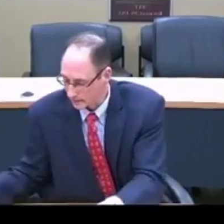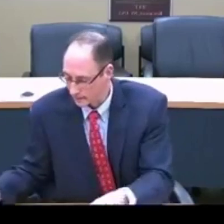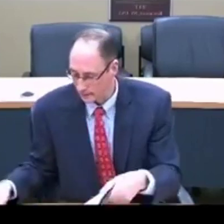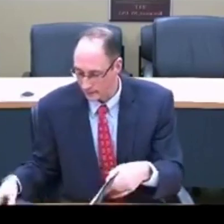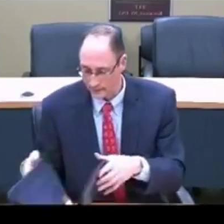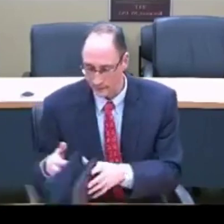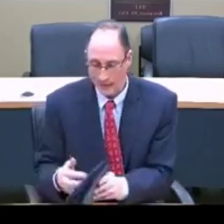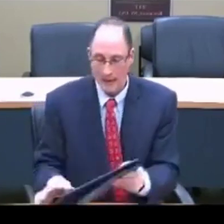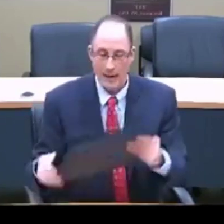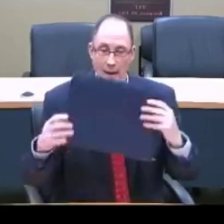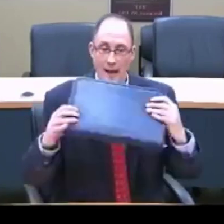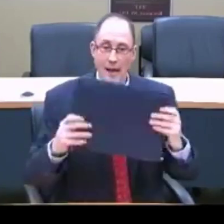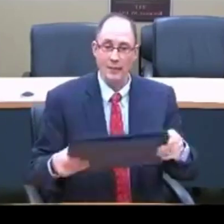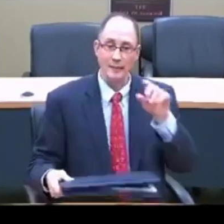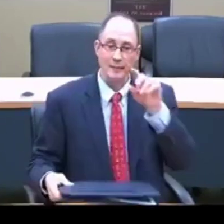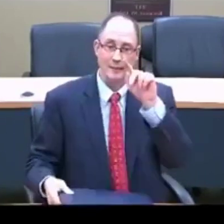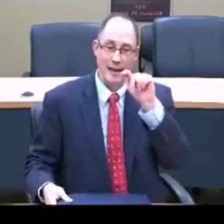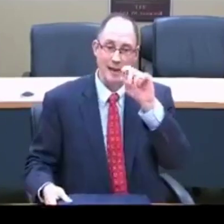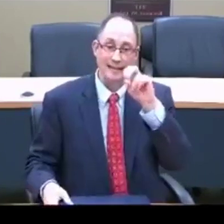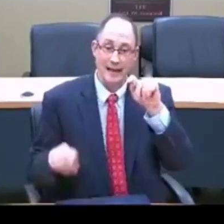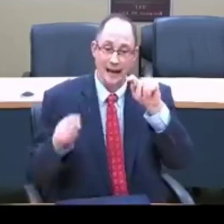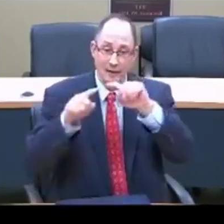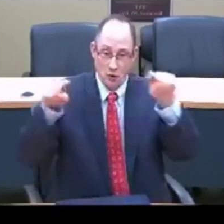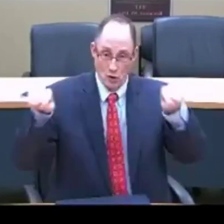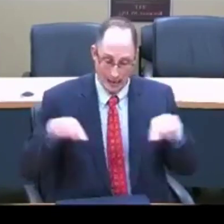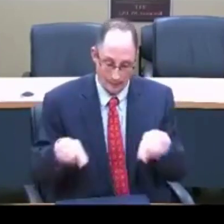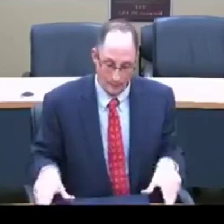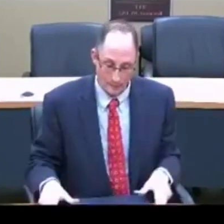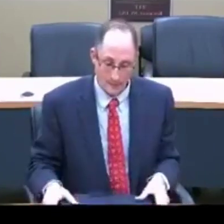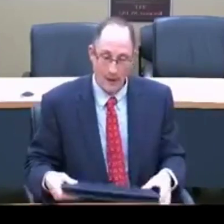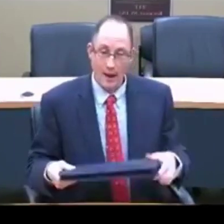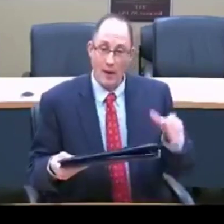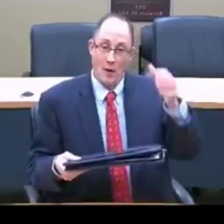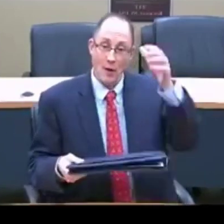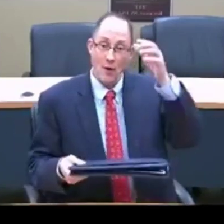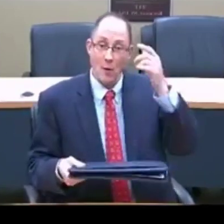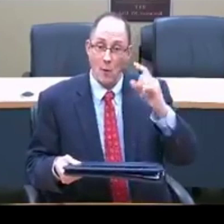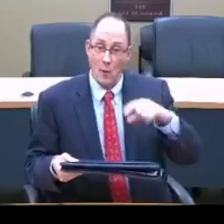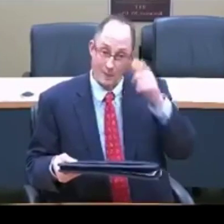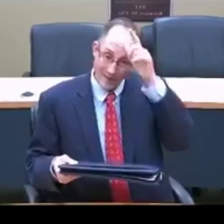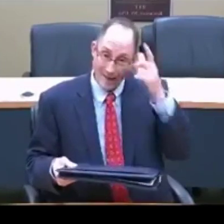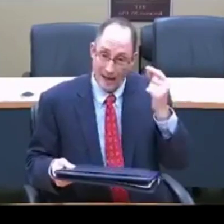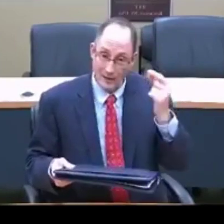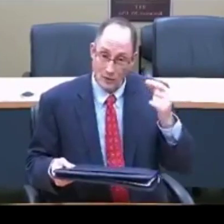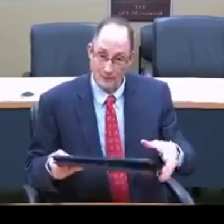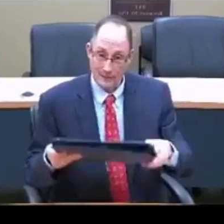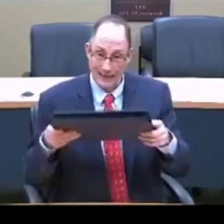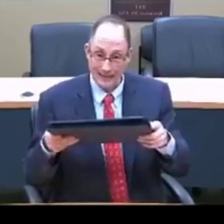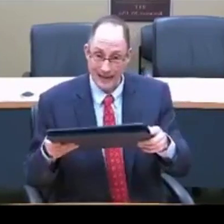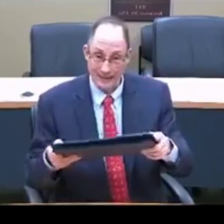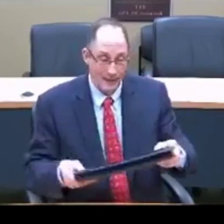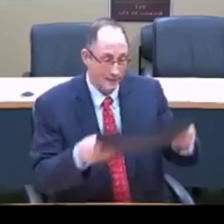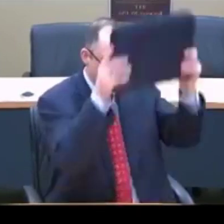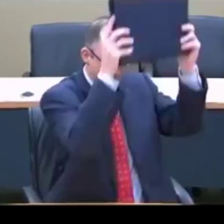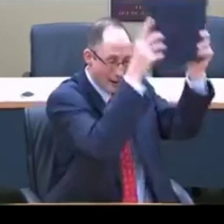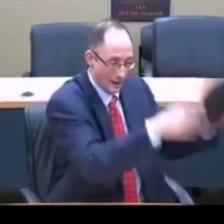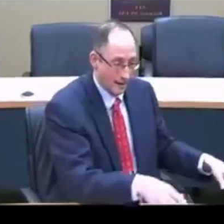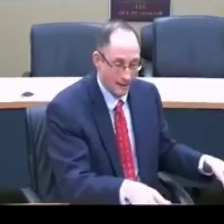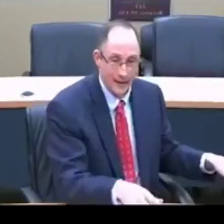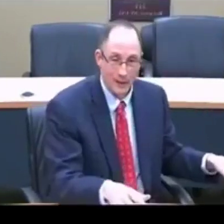this is a tin tray. What did my father do? He takes this,